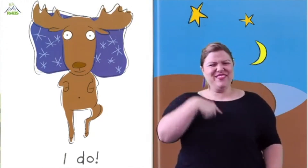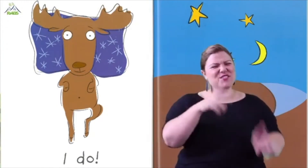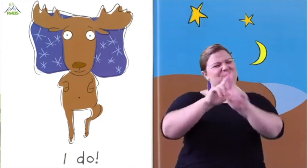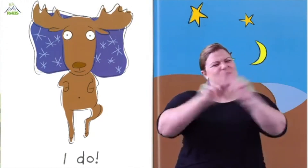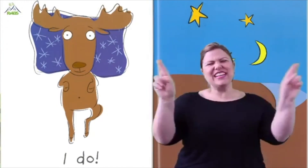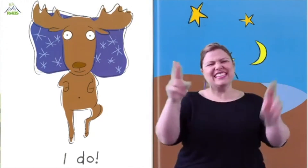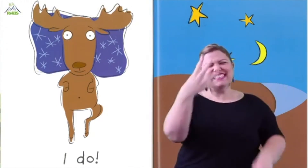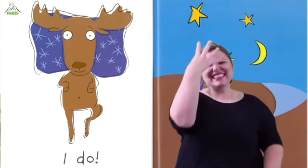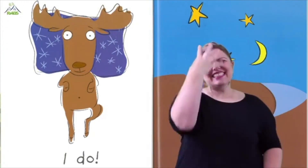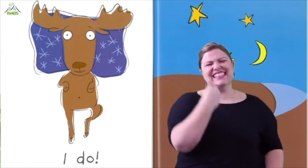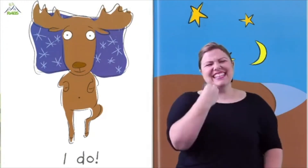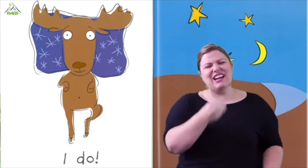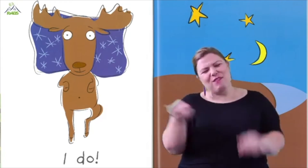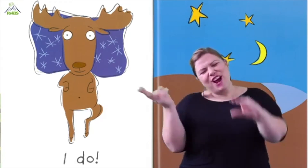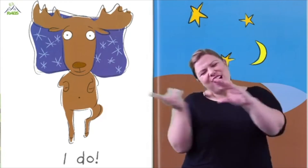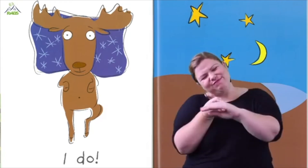I do.